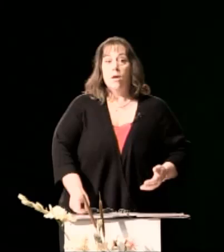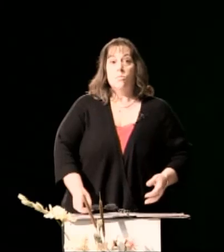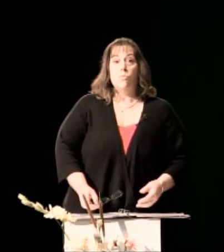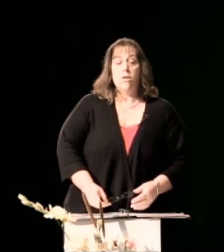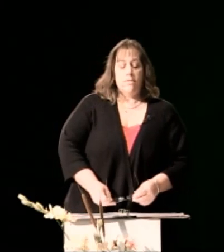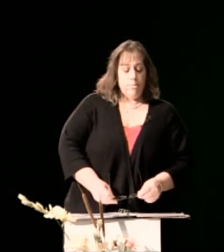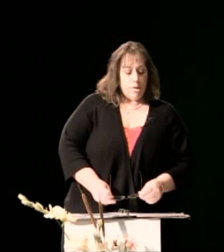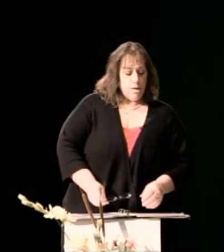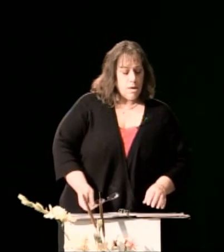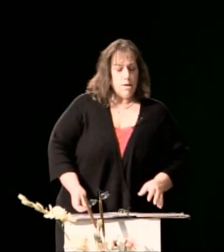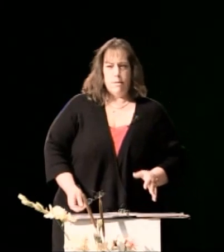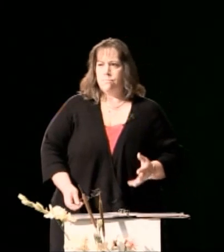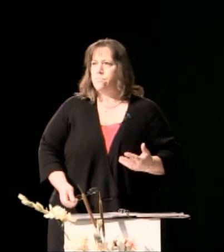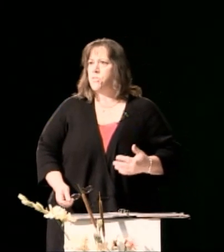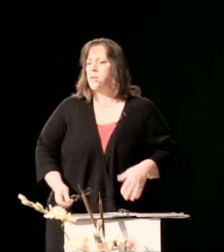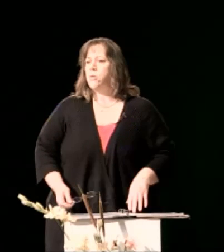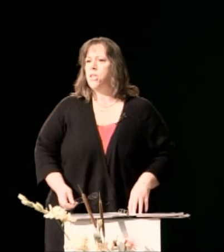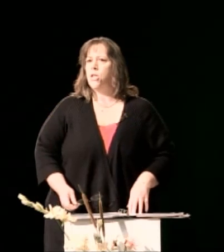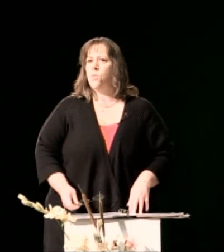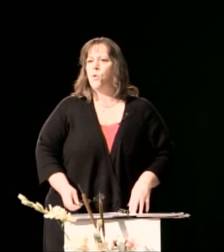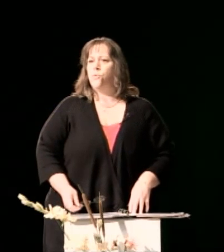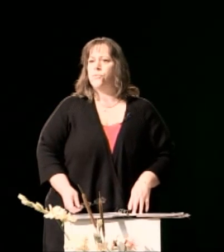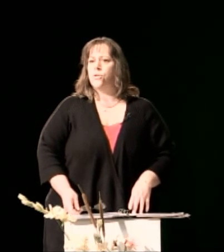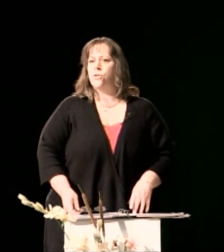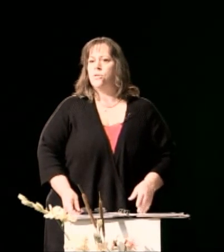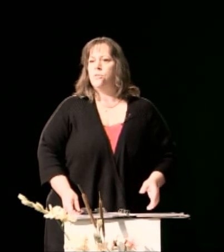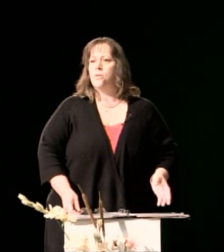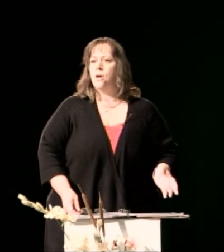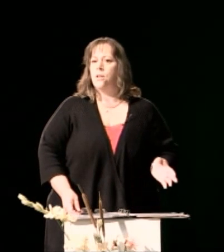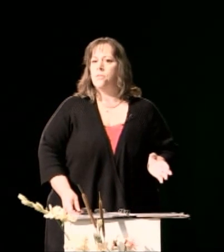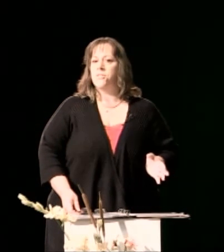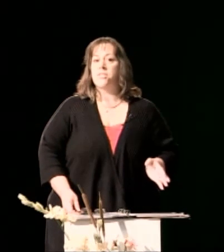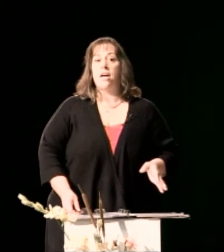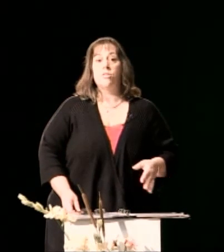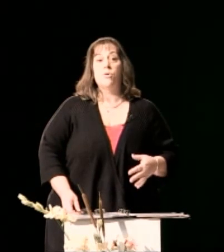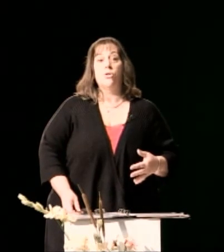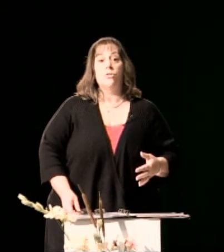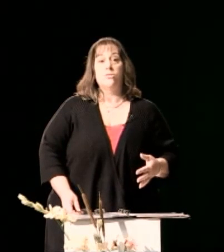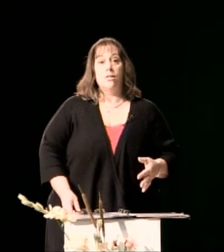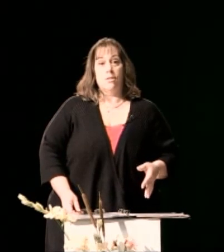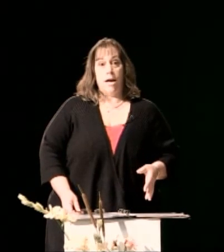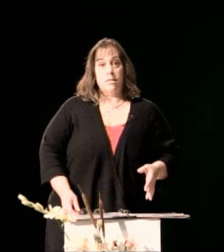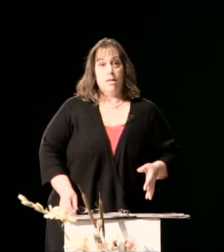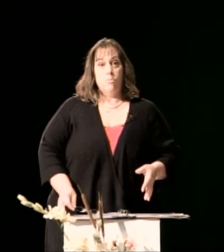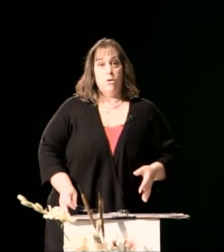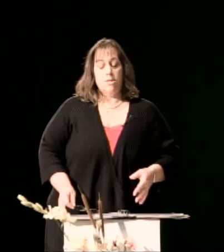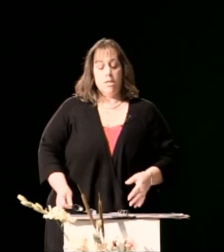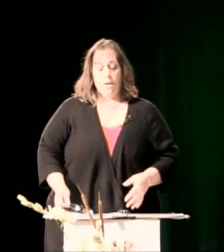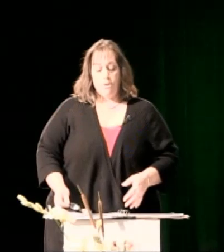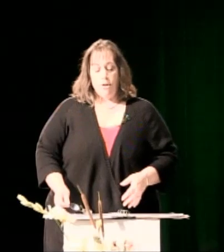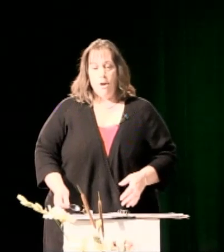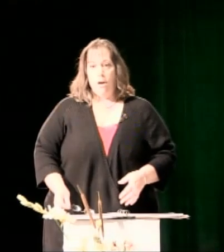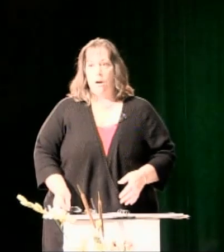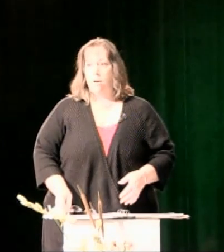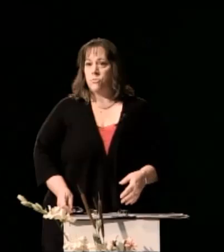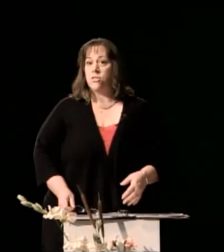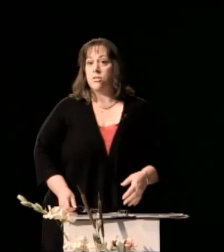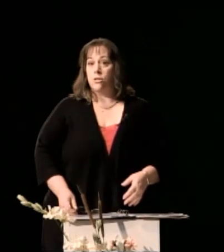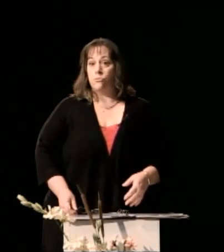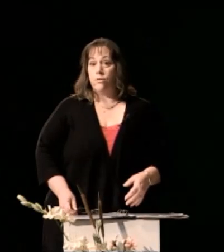morning, everybody. Today we're going to go over the signs we learned last time we got together, just as a little